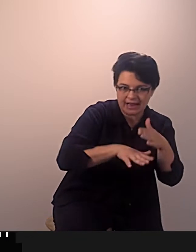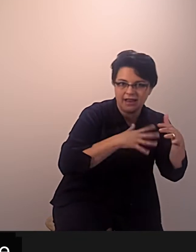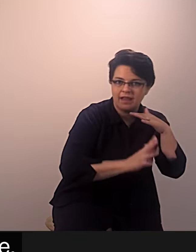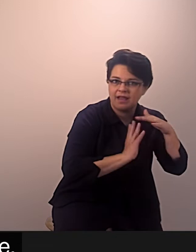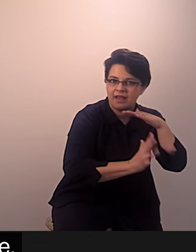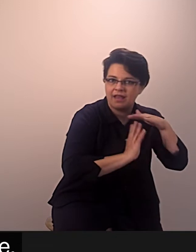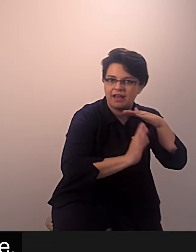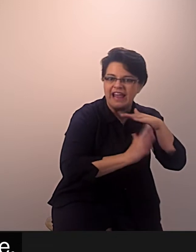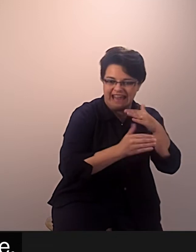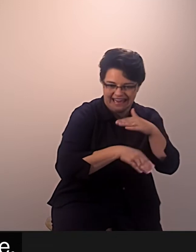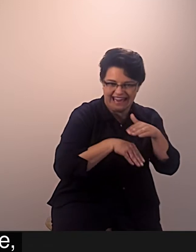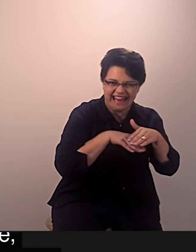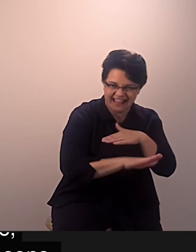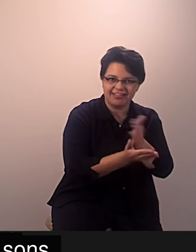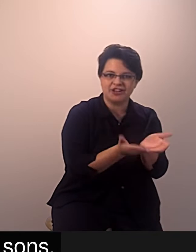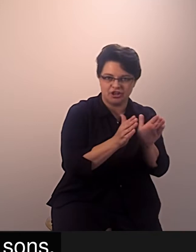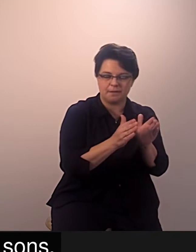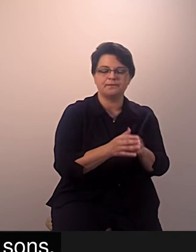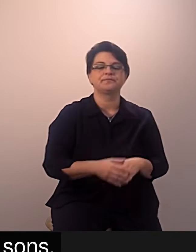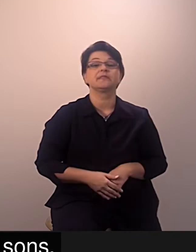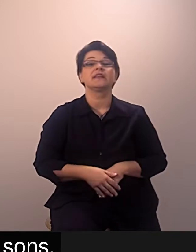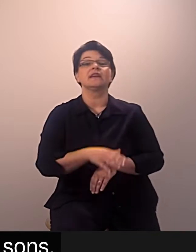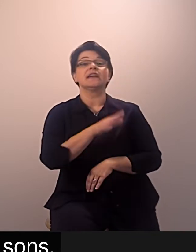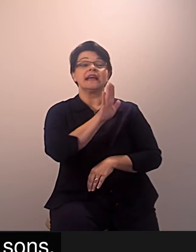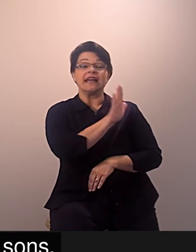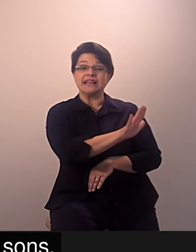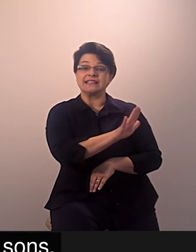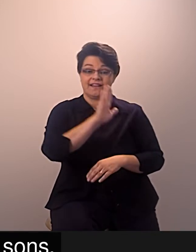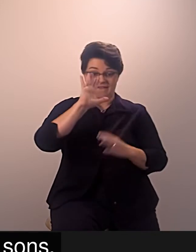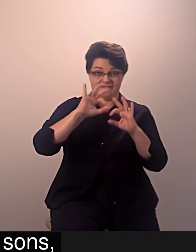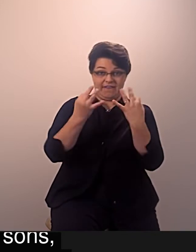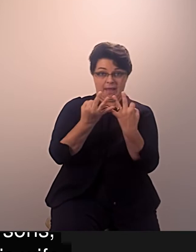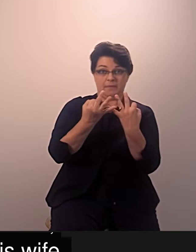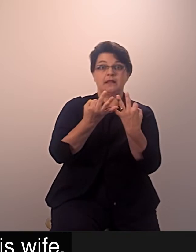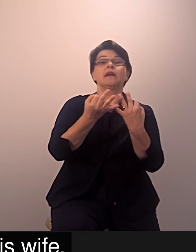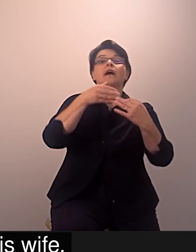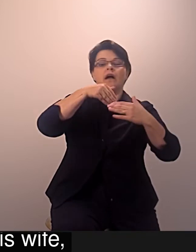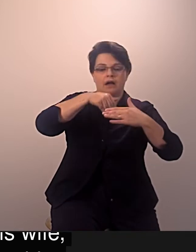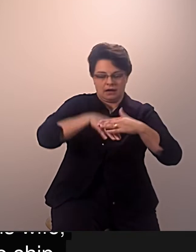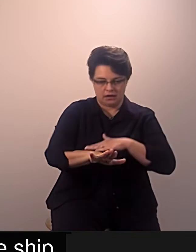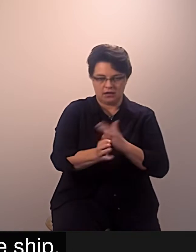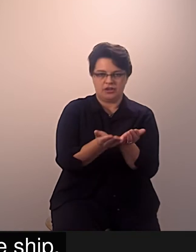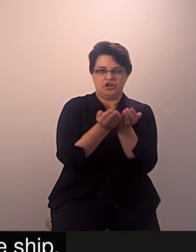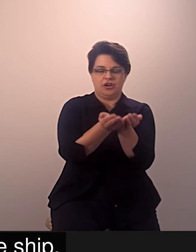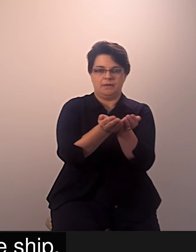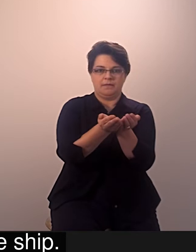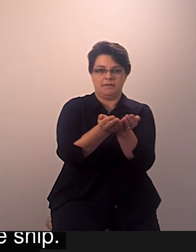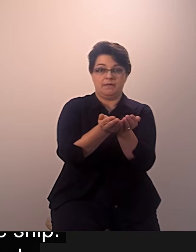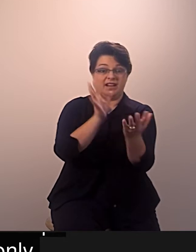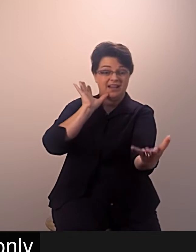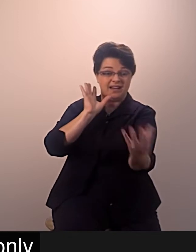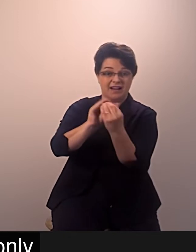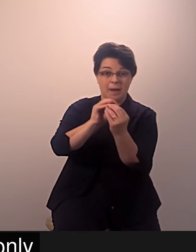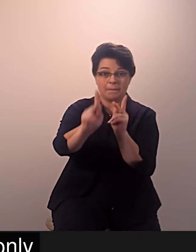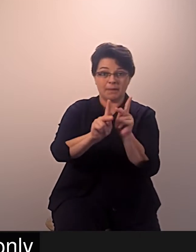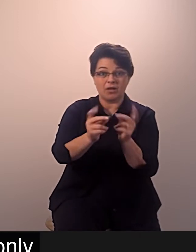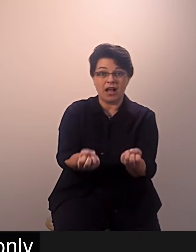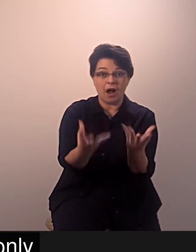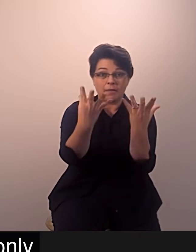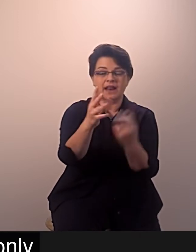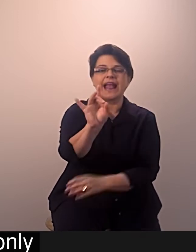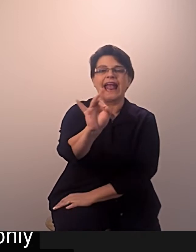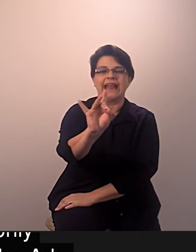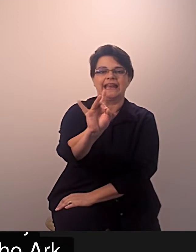sons, each one with his wife, also entered the ship. There were only 8 people in the ark with the